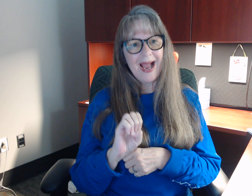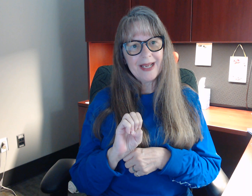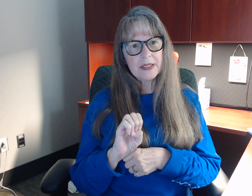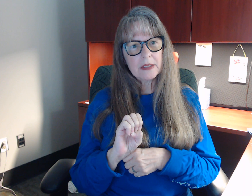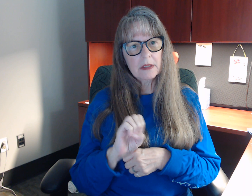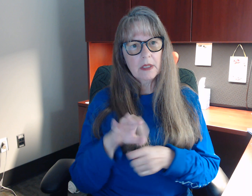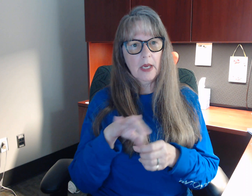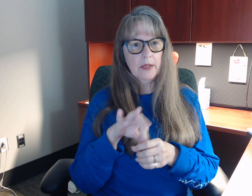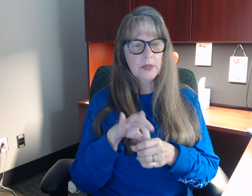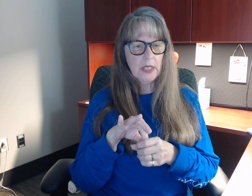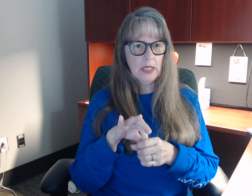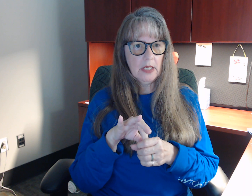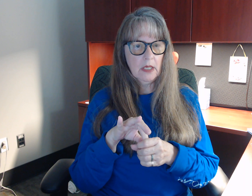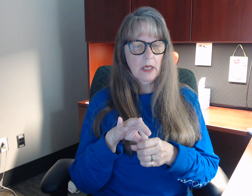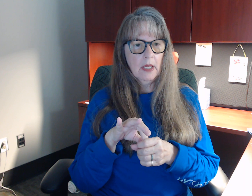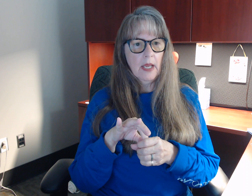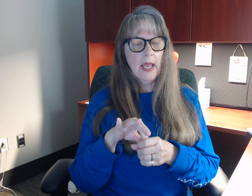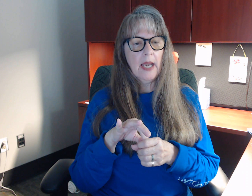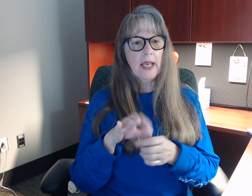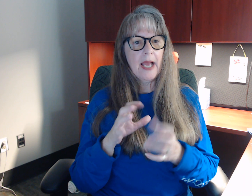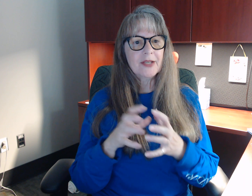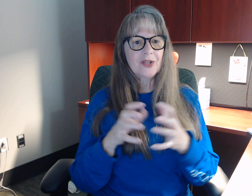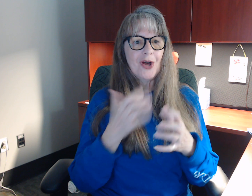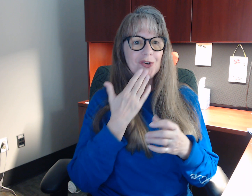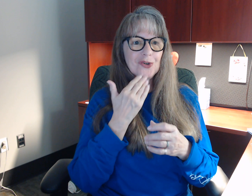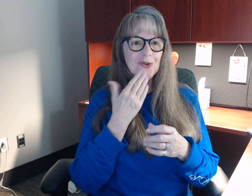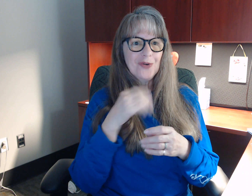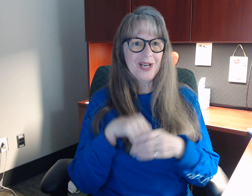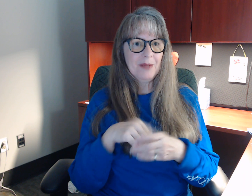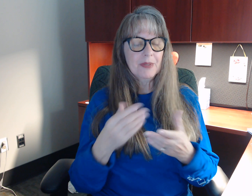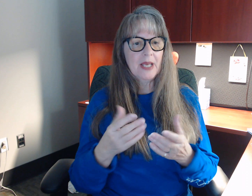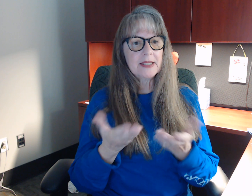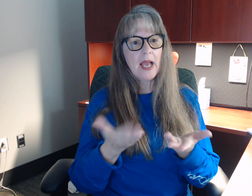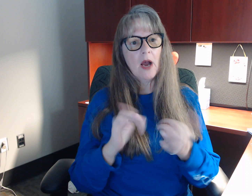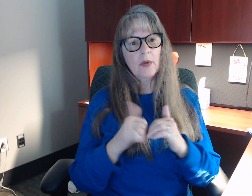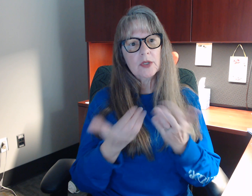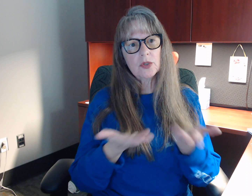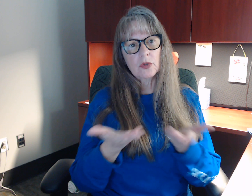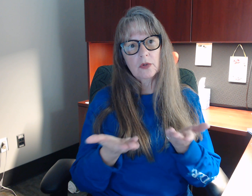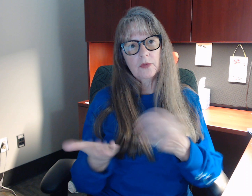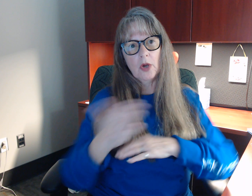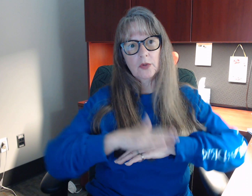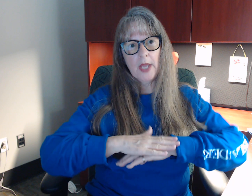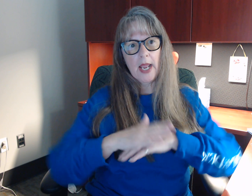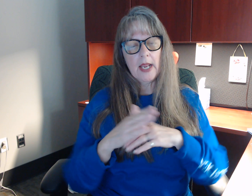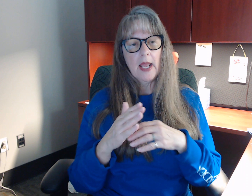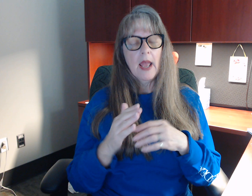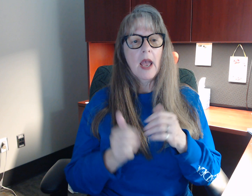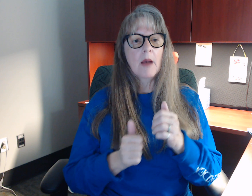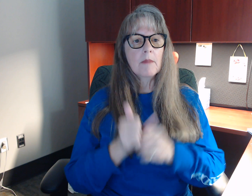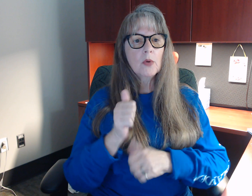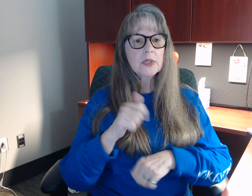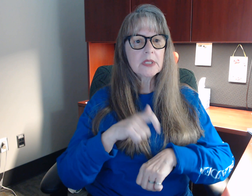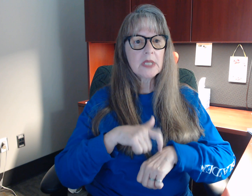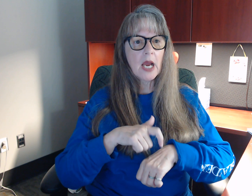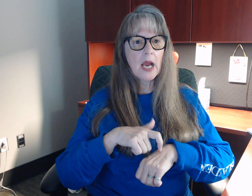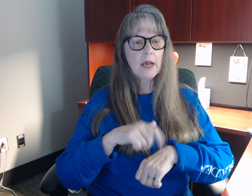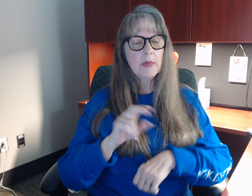ice tea, and it has a lot of sugar in it, but that's how it's served all day. And most of the time in